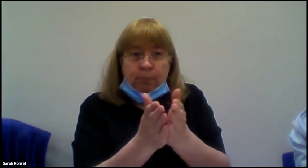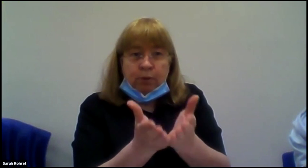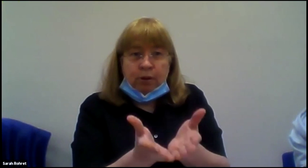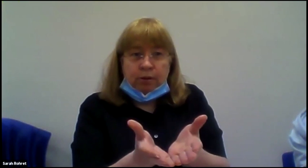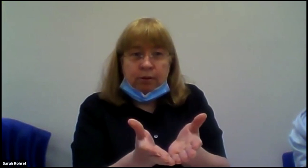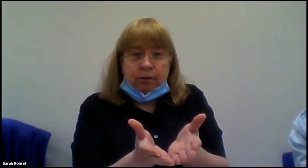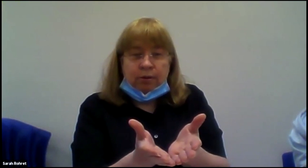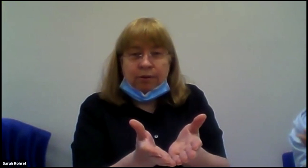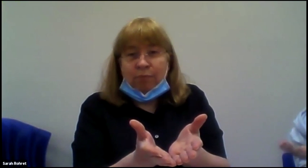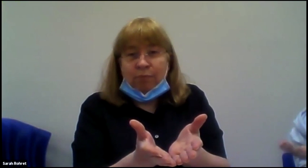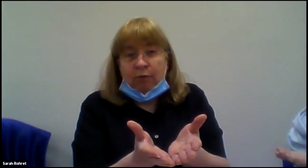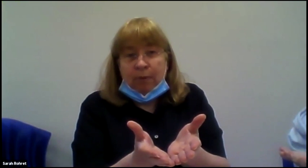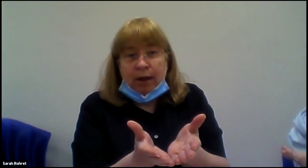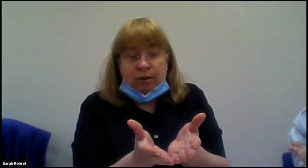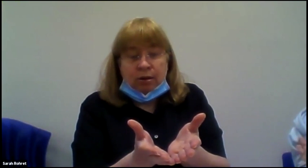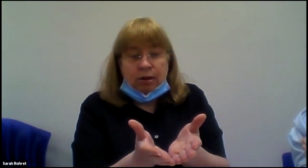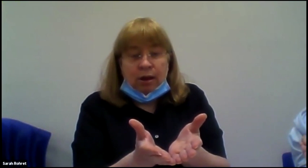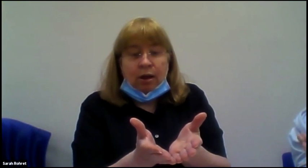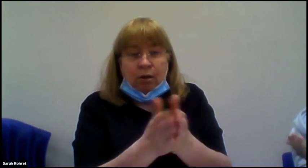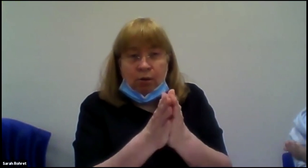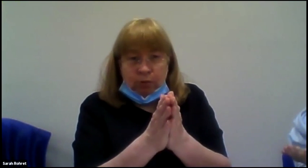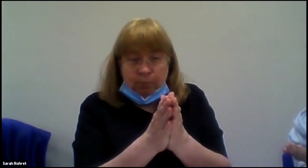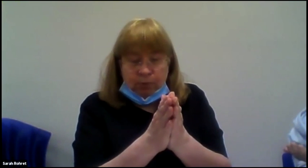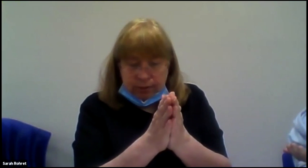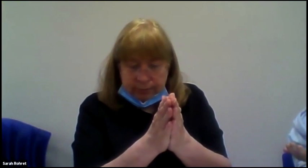book, whatever page, close the book.